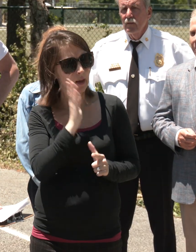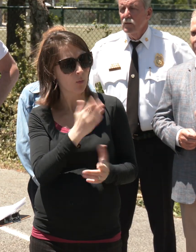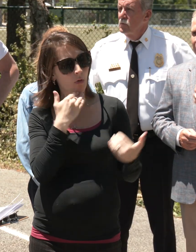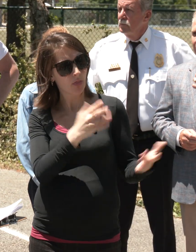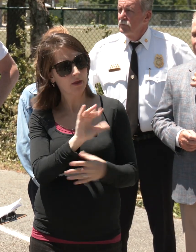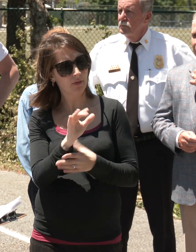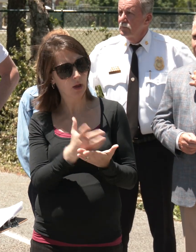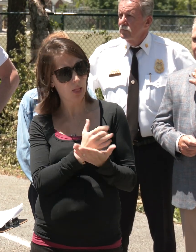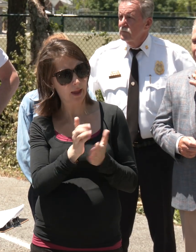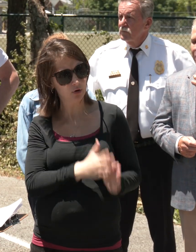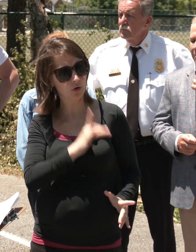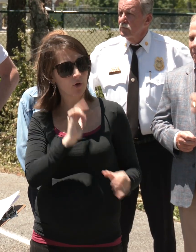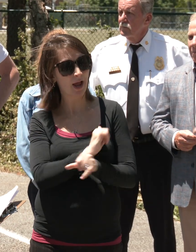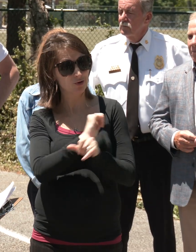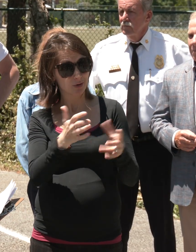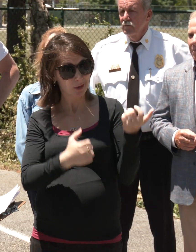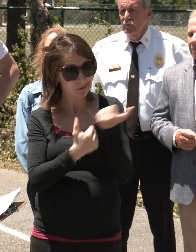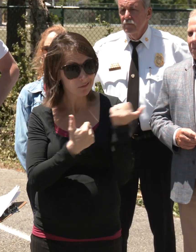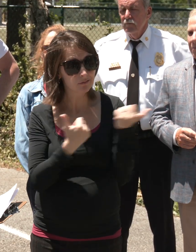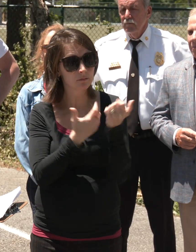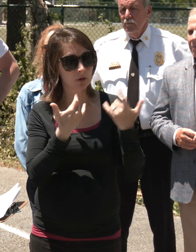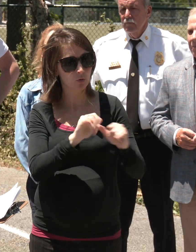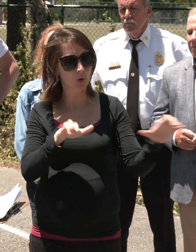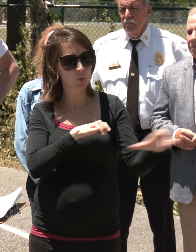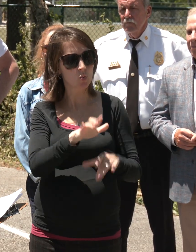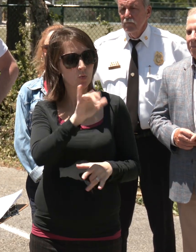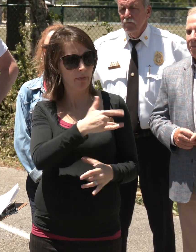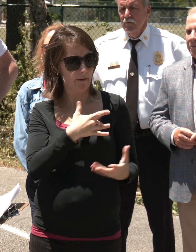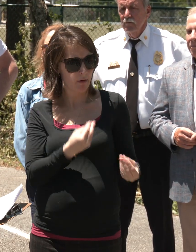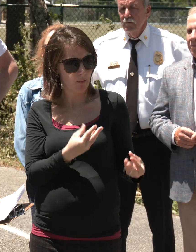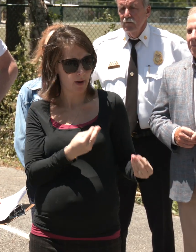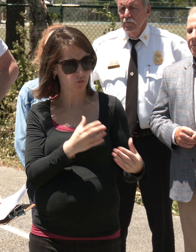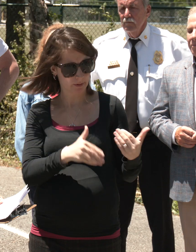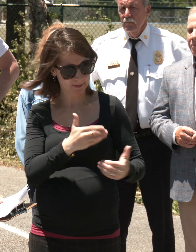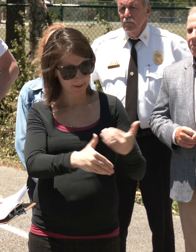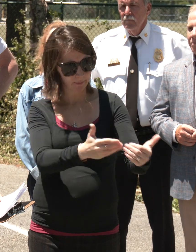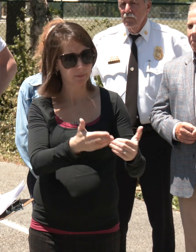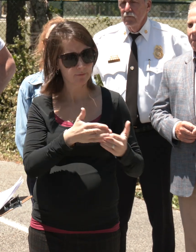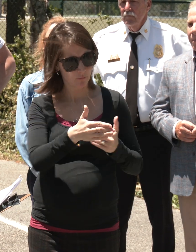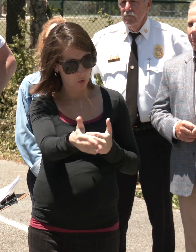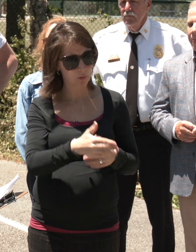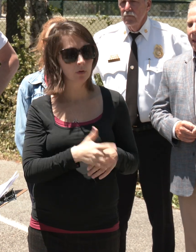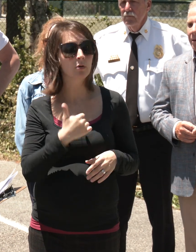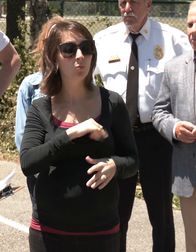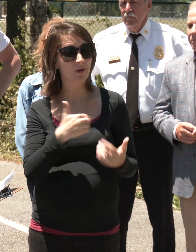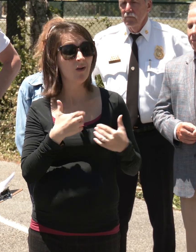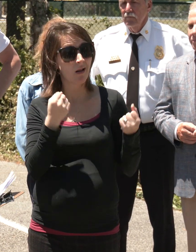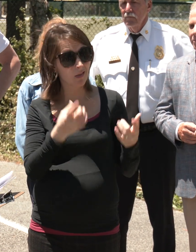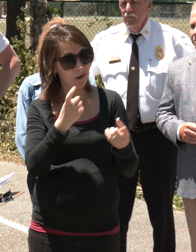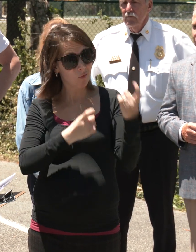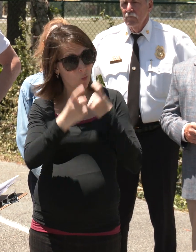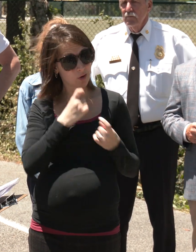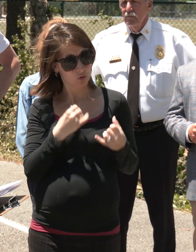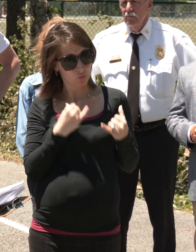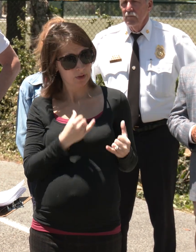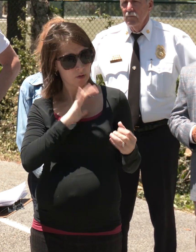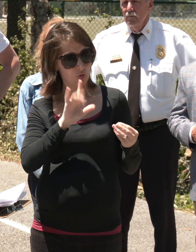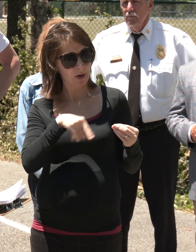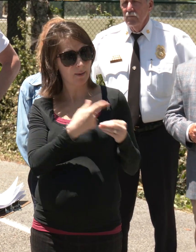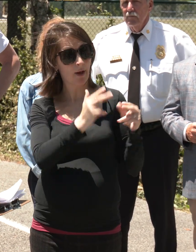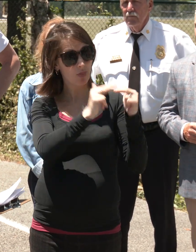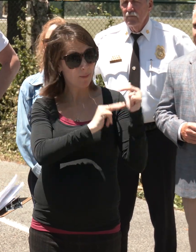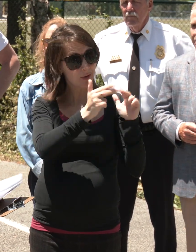very proactive and very quick in making those compassionate steps. We've had a lot of questions recently about the